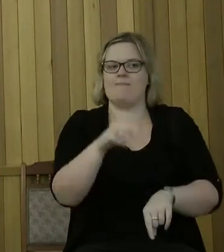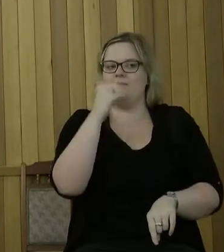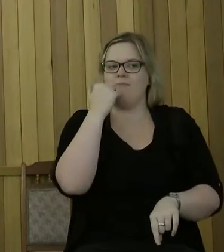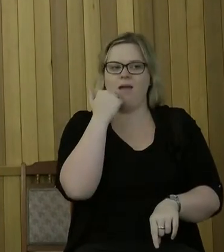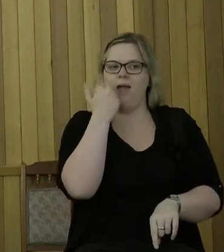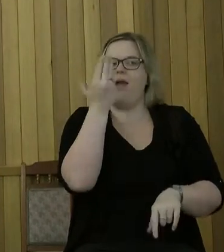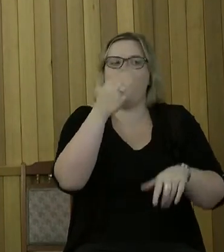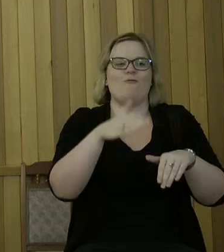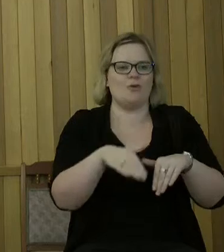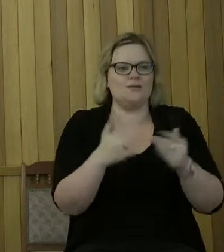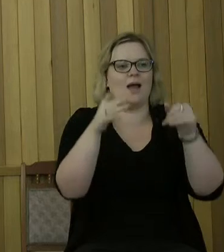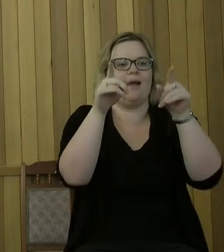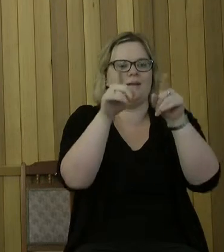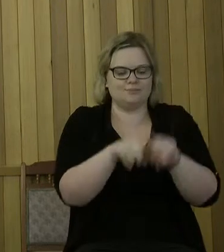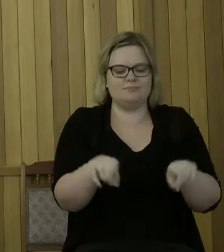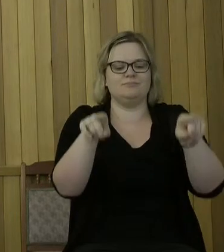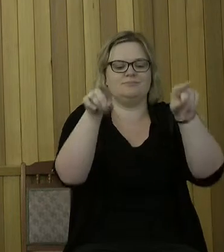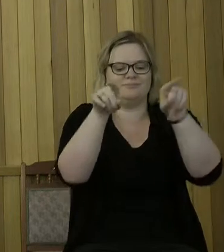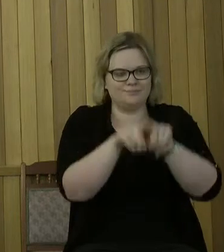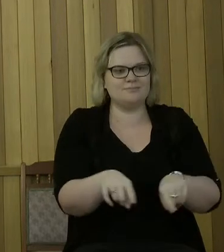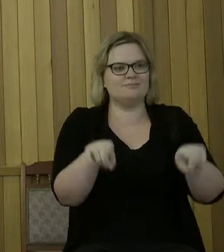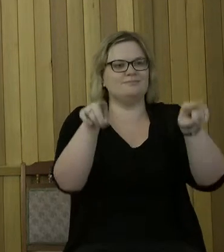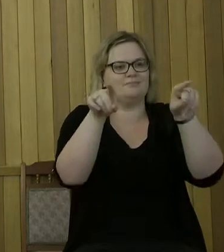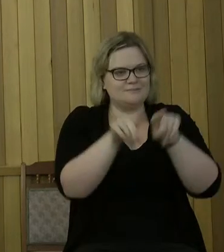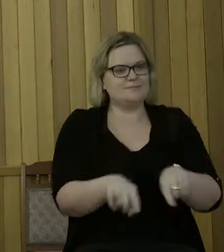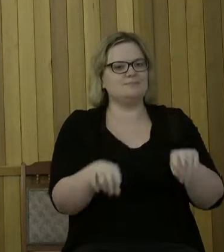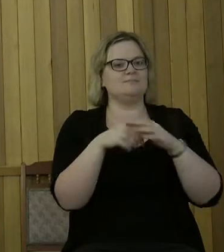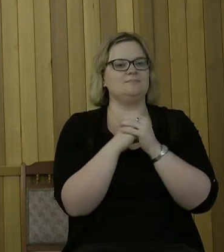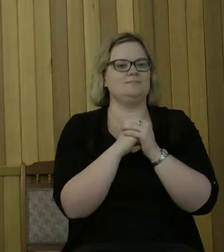day out, over and over again.